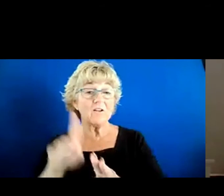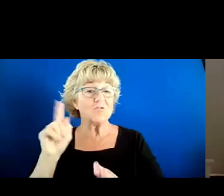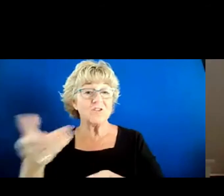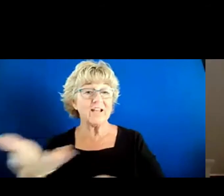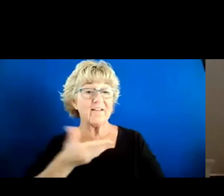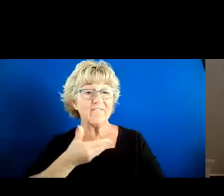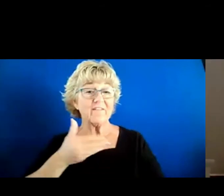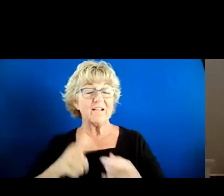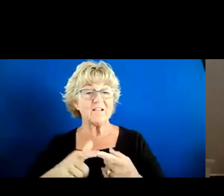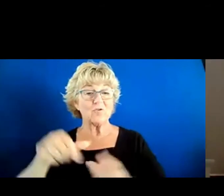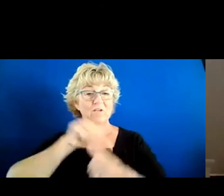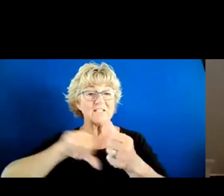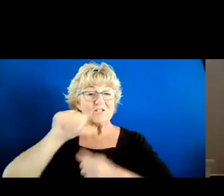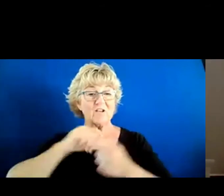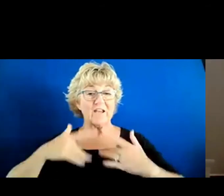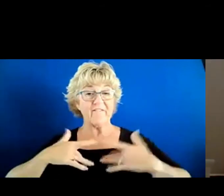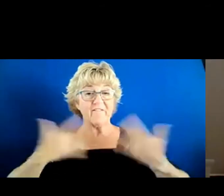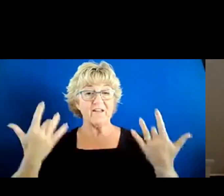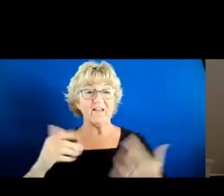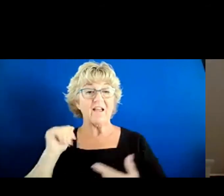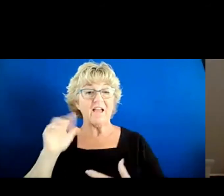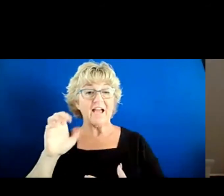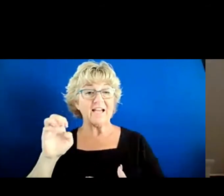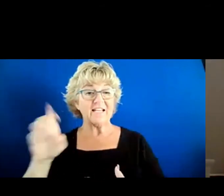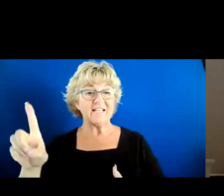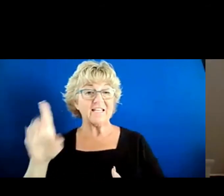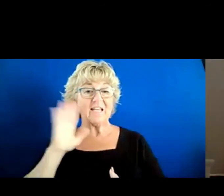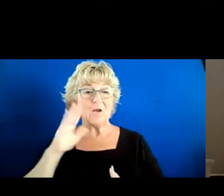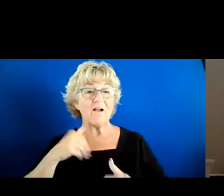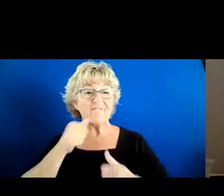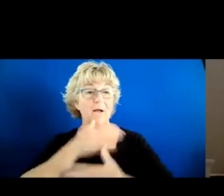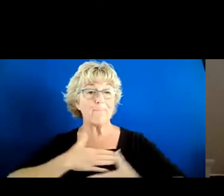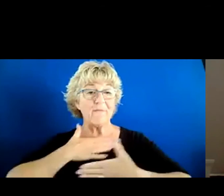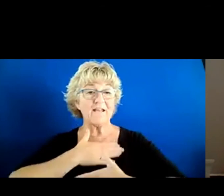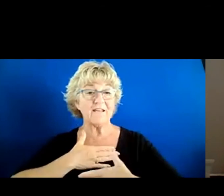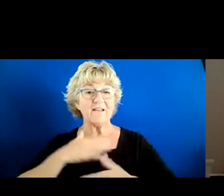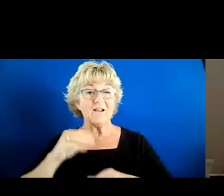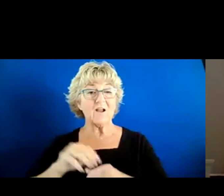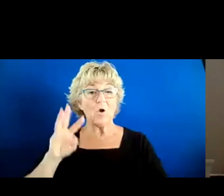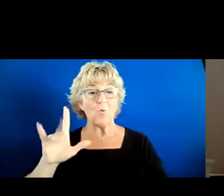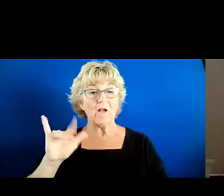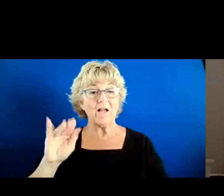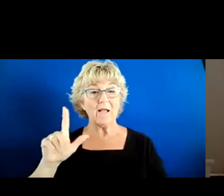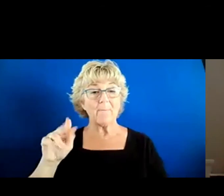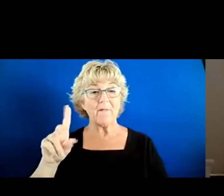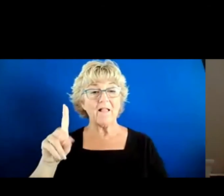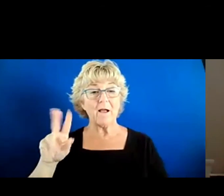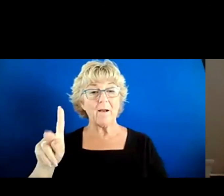you to a social event. aCSED will be having a picnic in William Land Park on